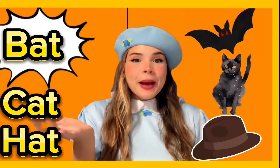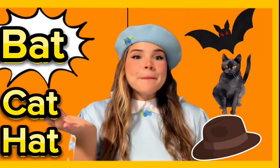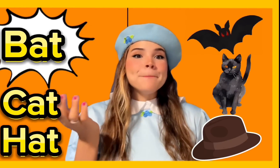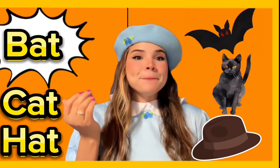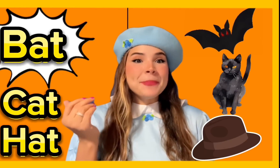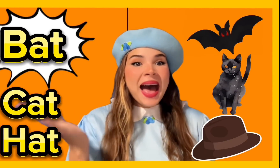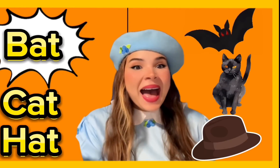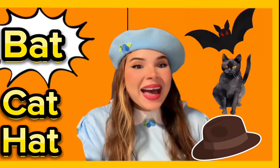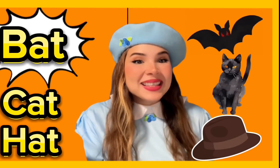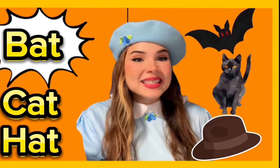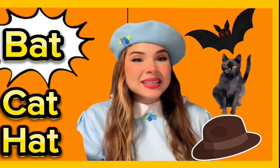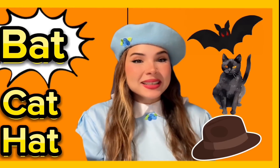Bat.